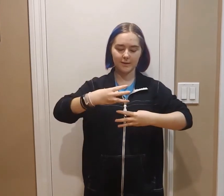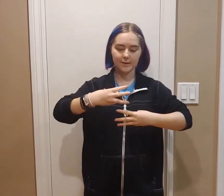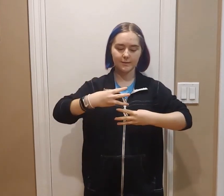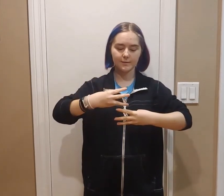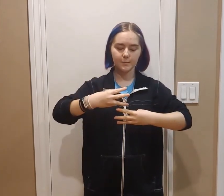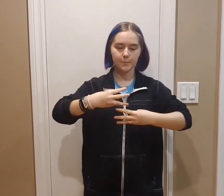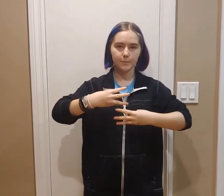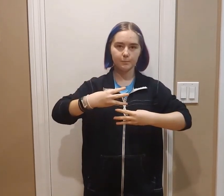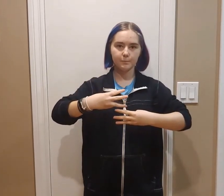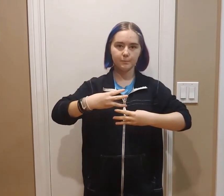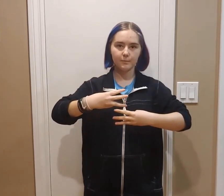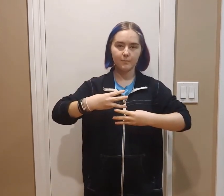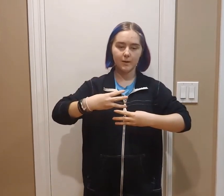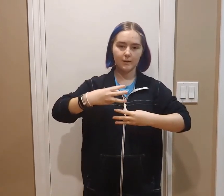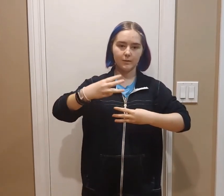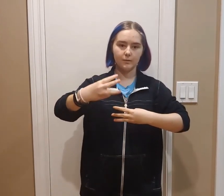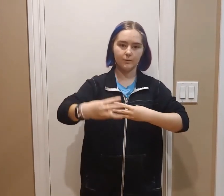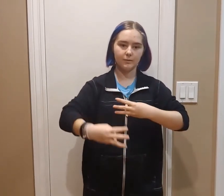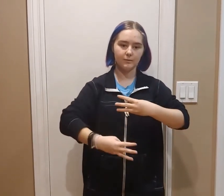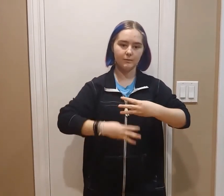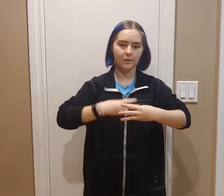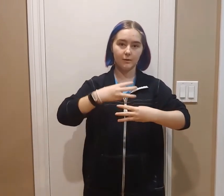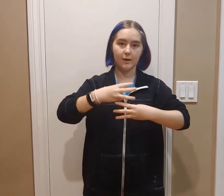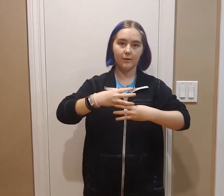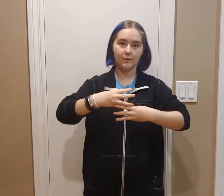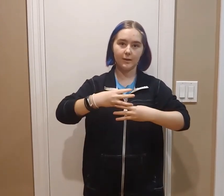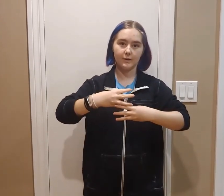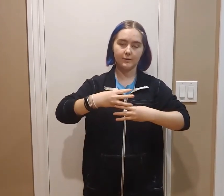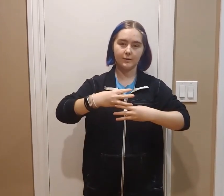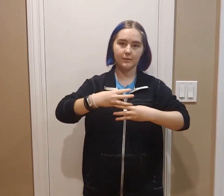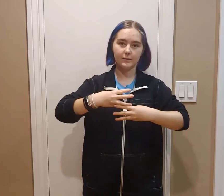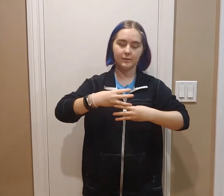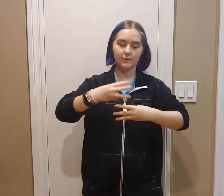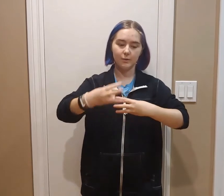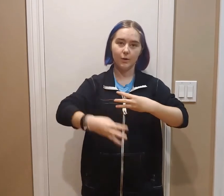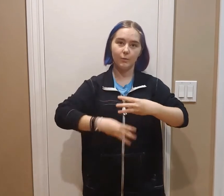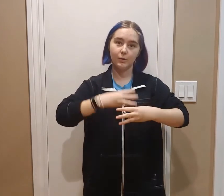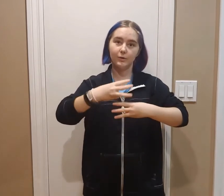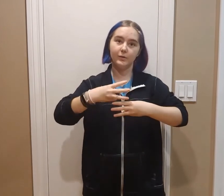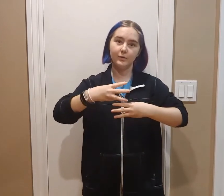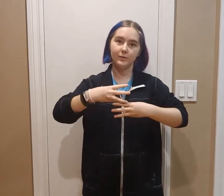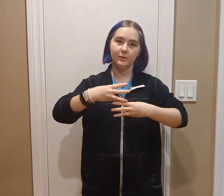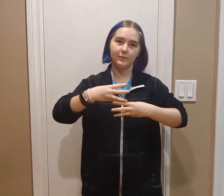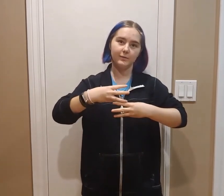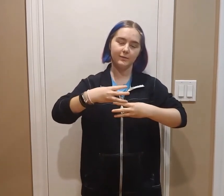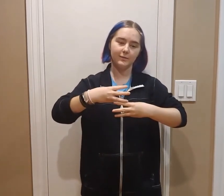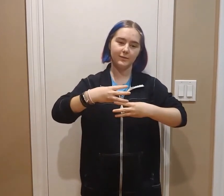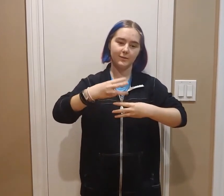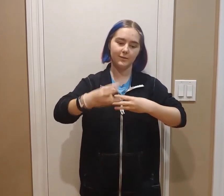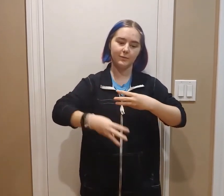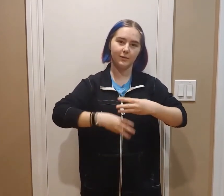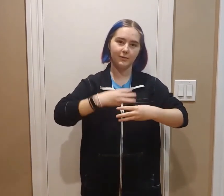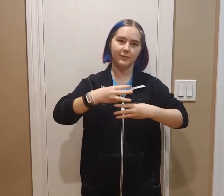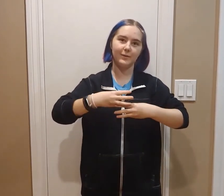this, and then go around like it's a world, because the world is